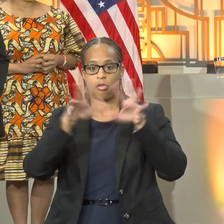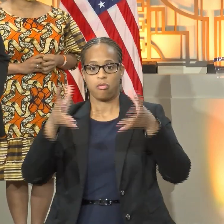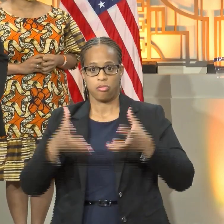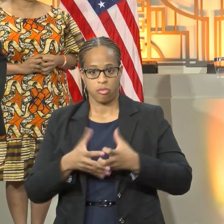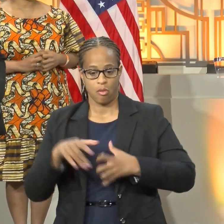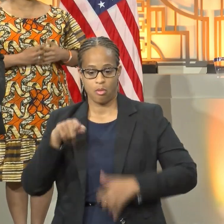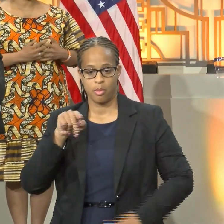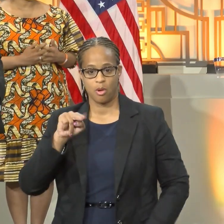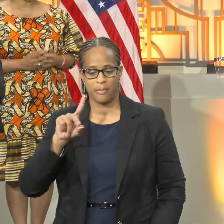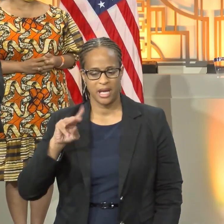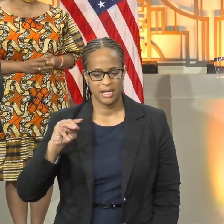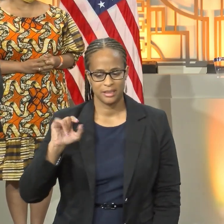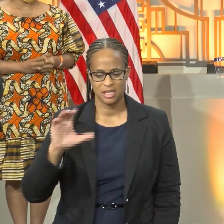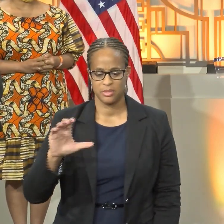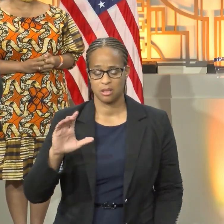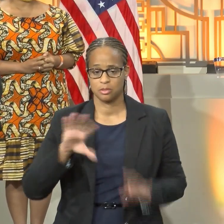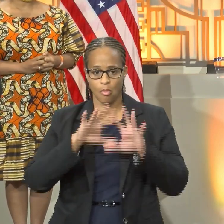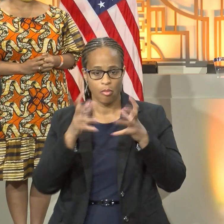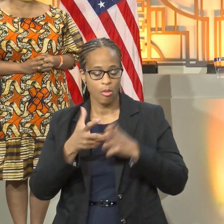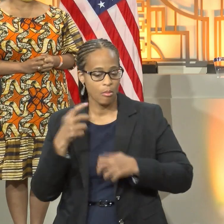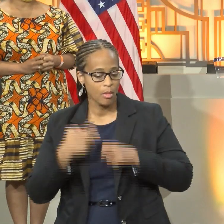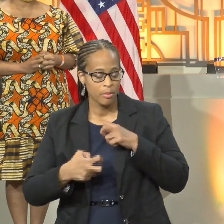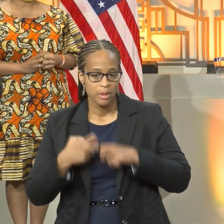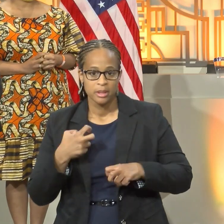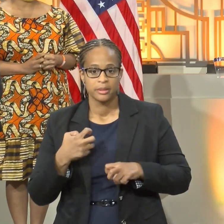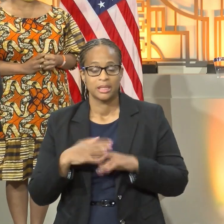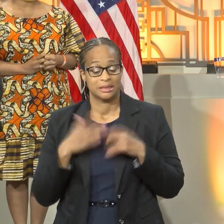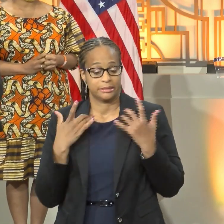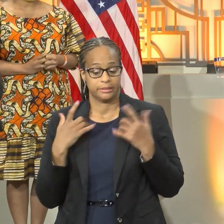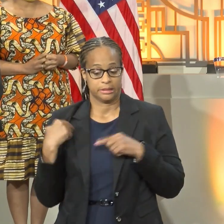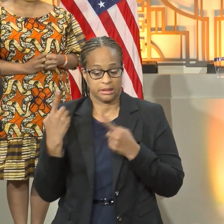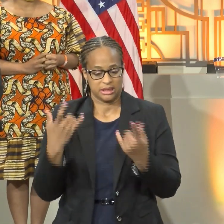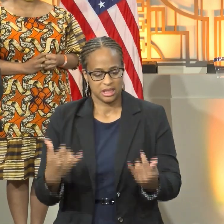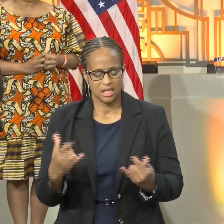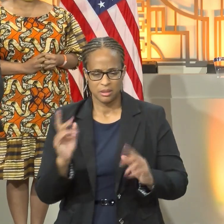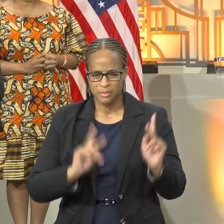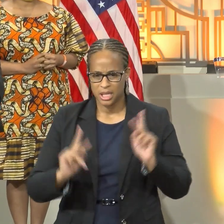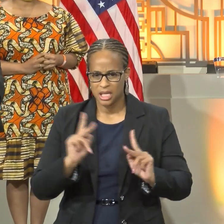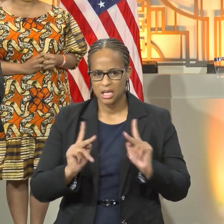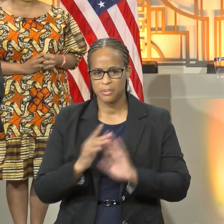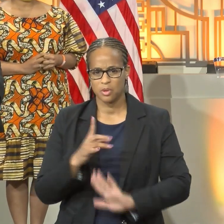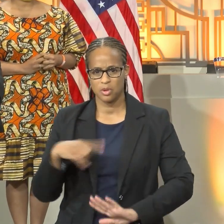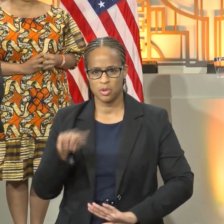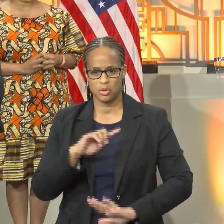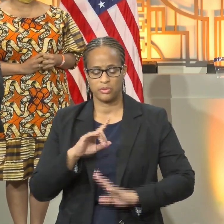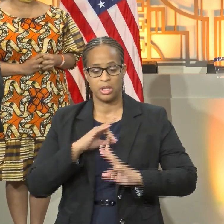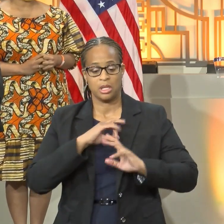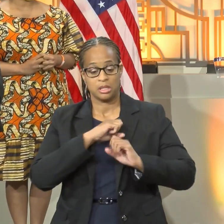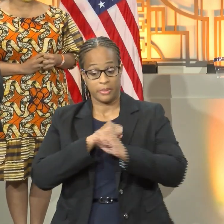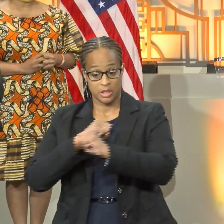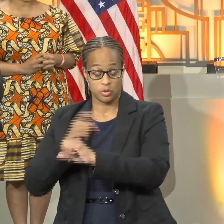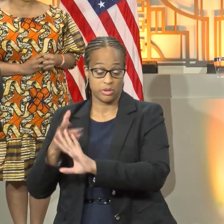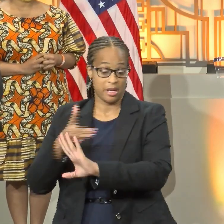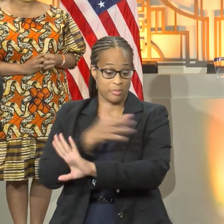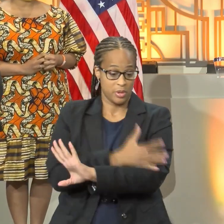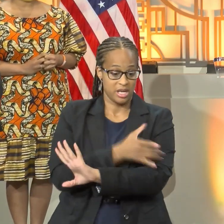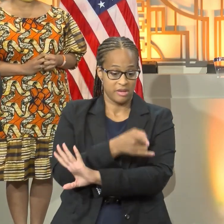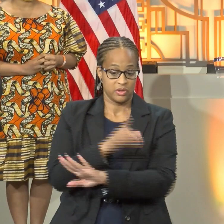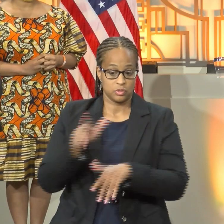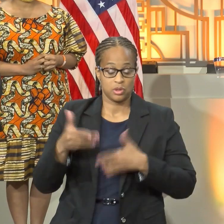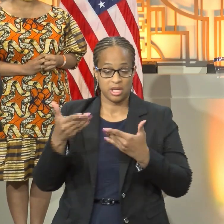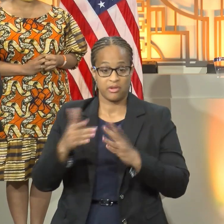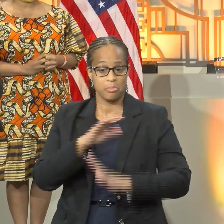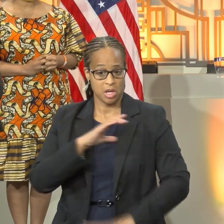pandemic. It's a global pandemic. And today, people are running out of the protections that were previously afforded